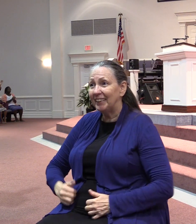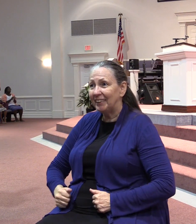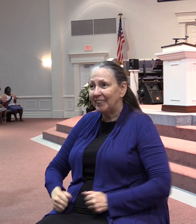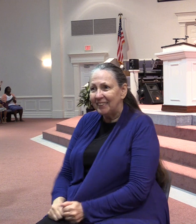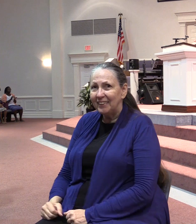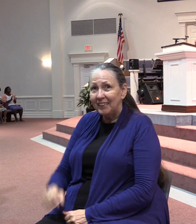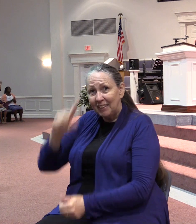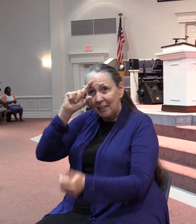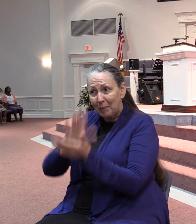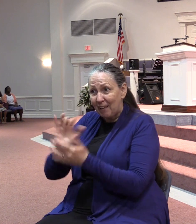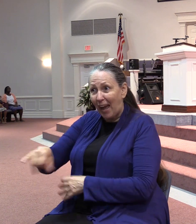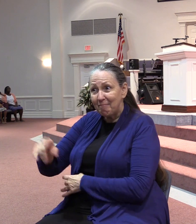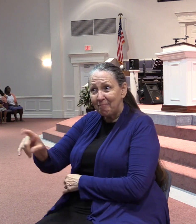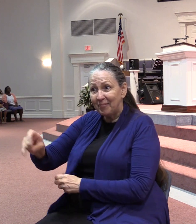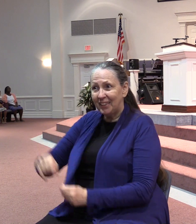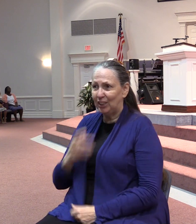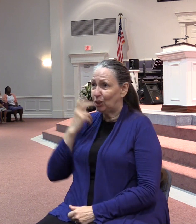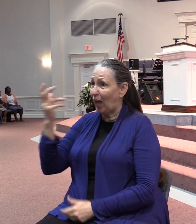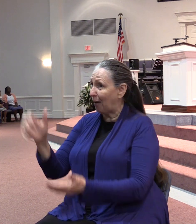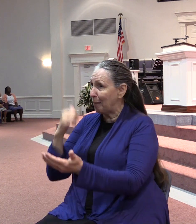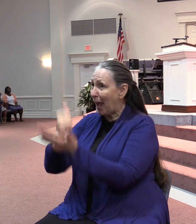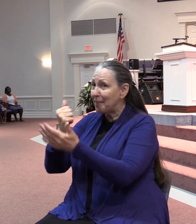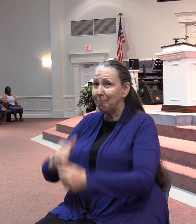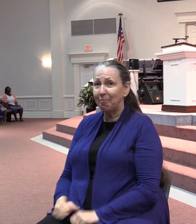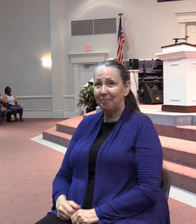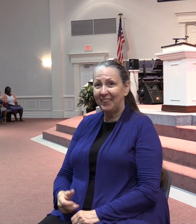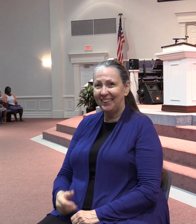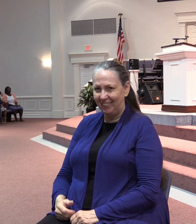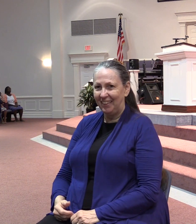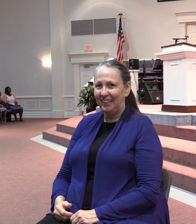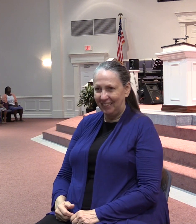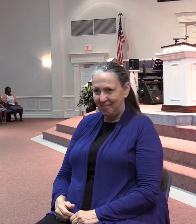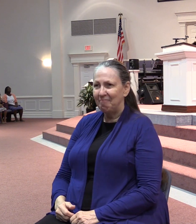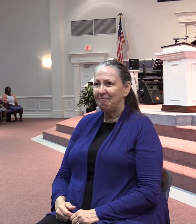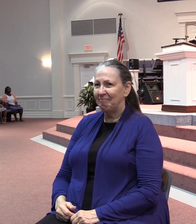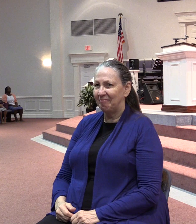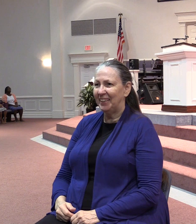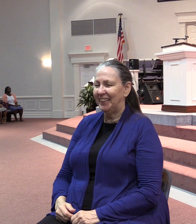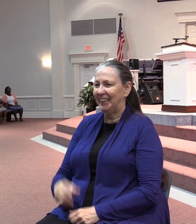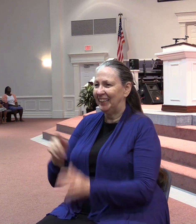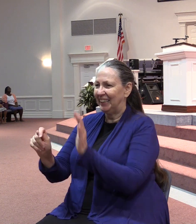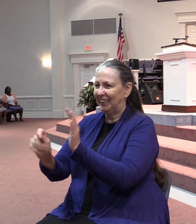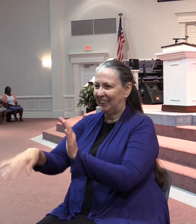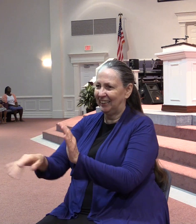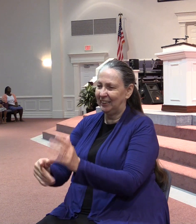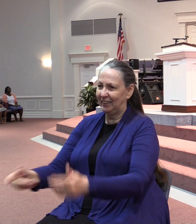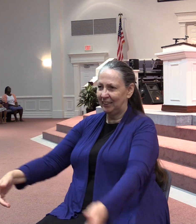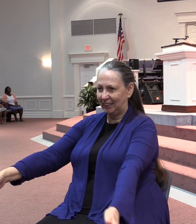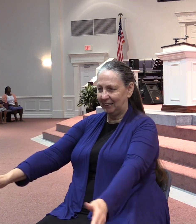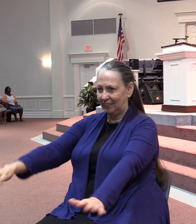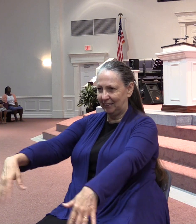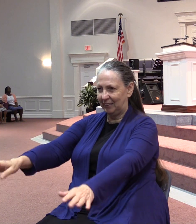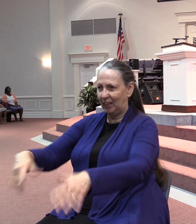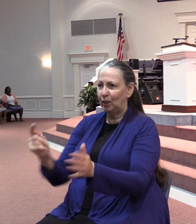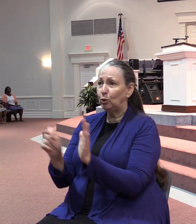Amen! Somebody shout amen. Amen! Amen! You know, when you're, not that